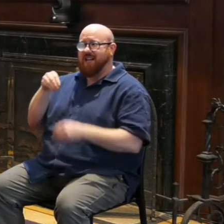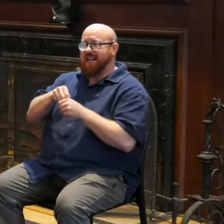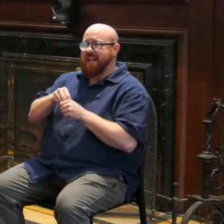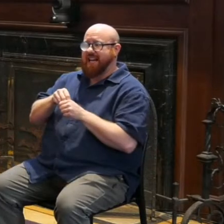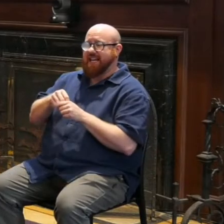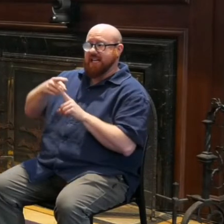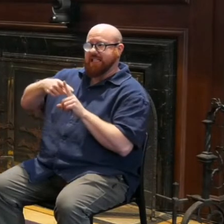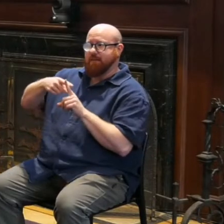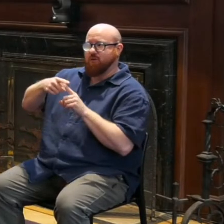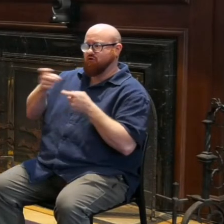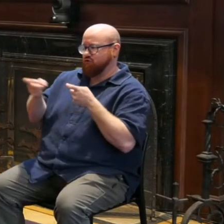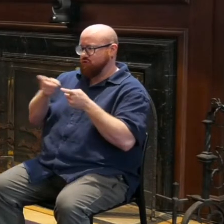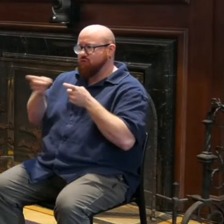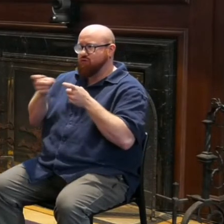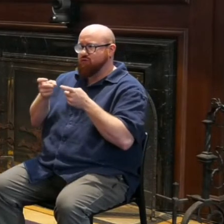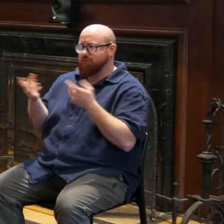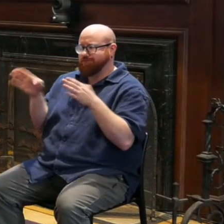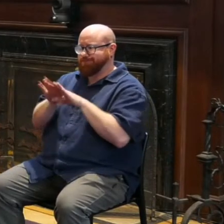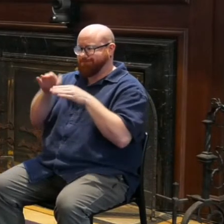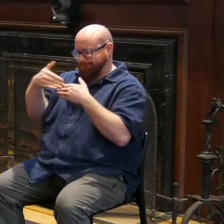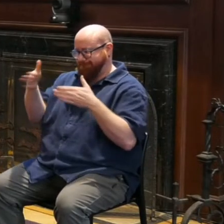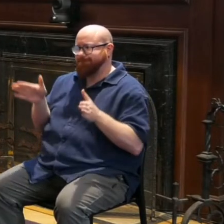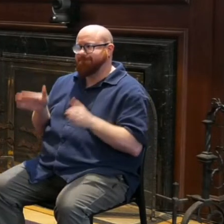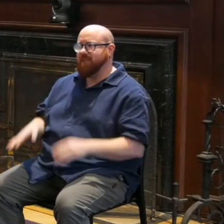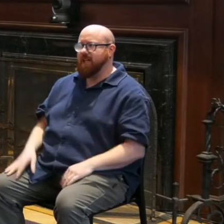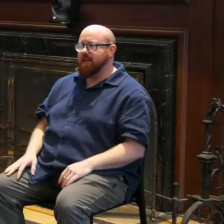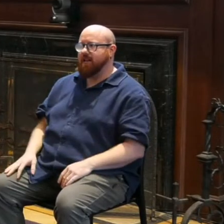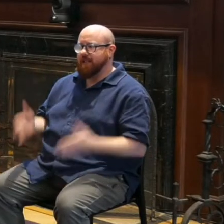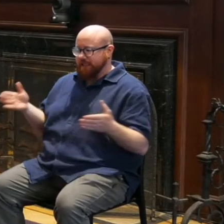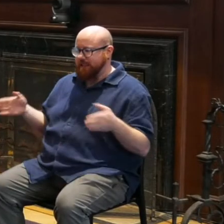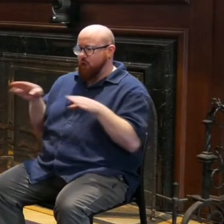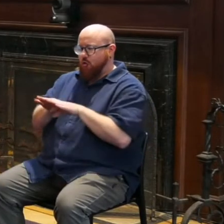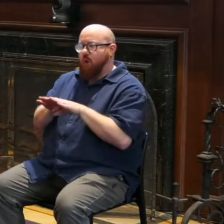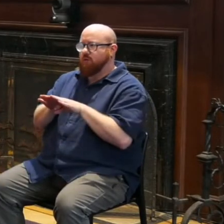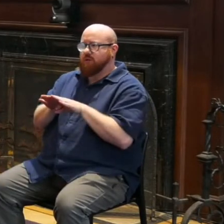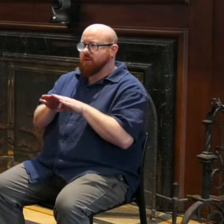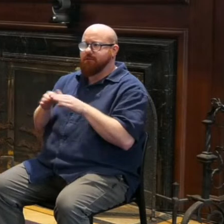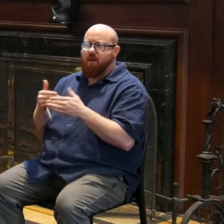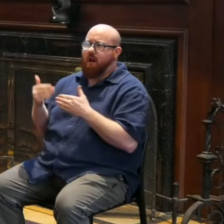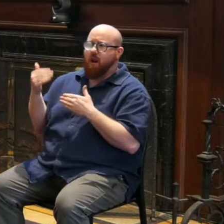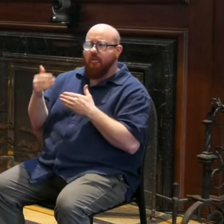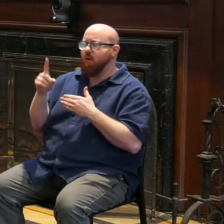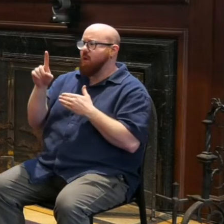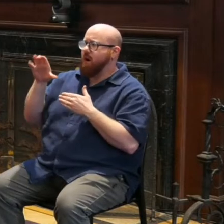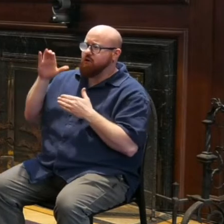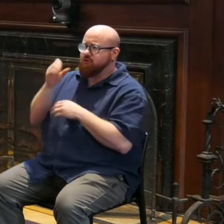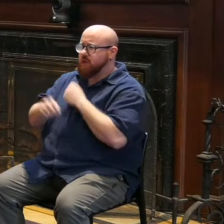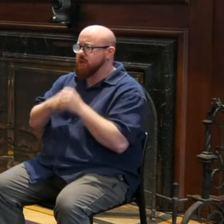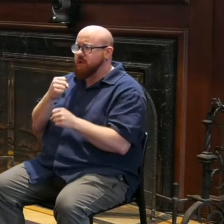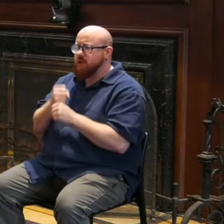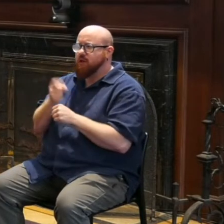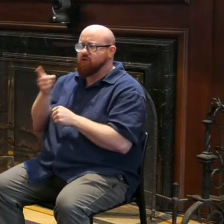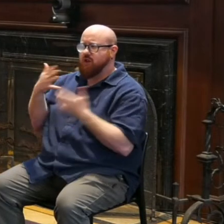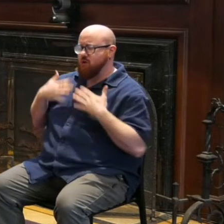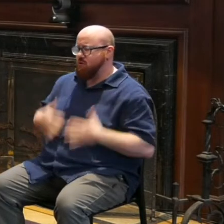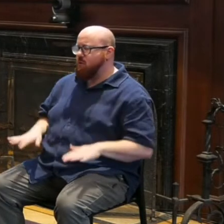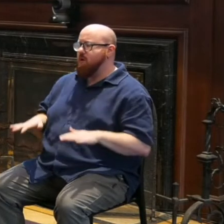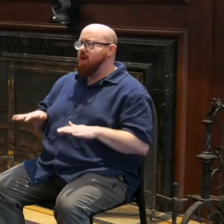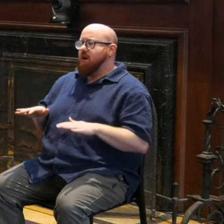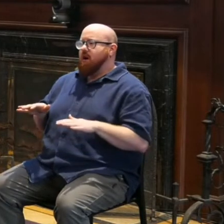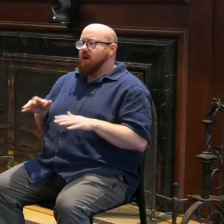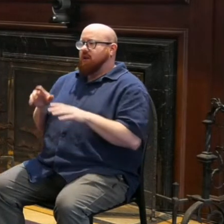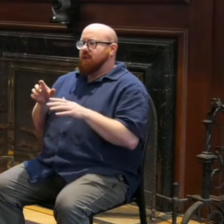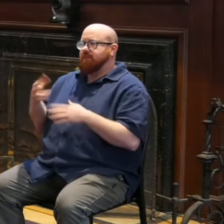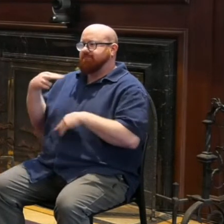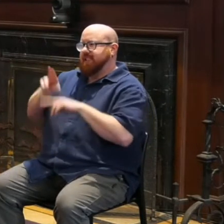for another 100 years, eternal couture, worn by a woman who sat next to her man in